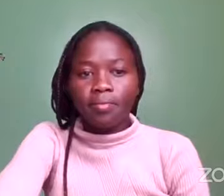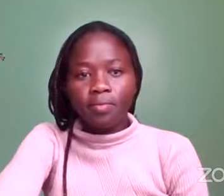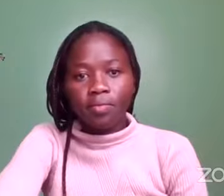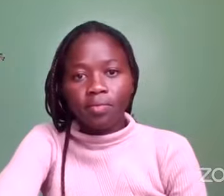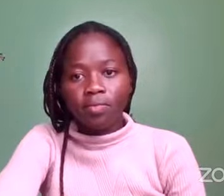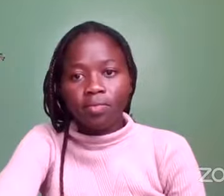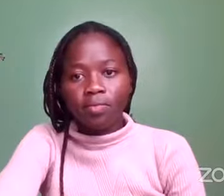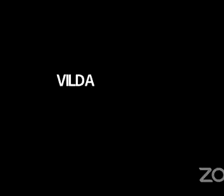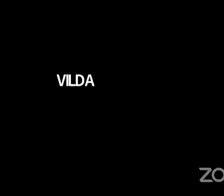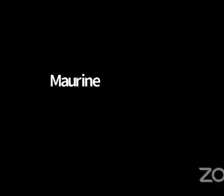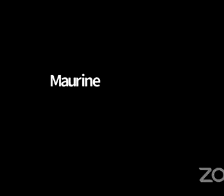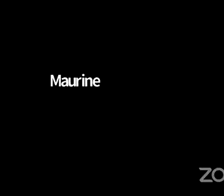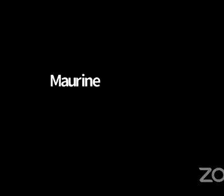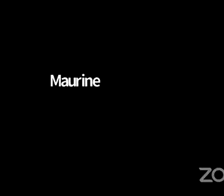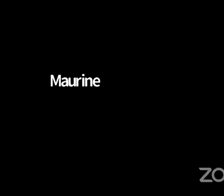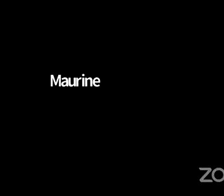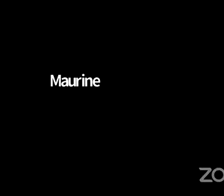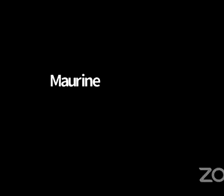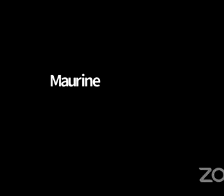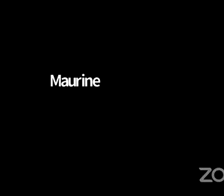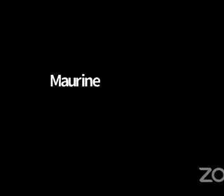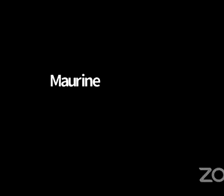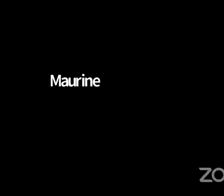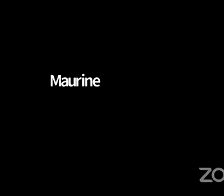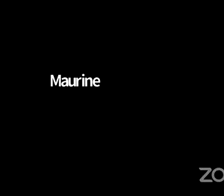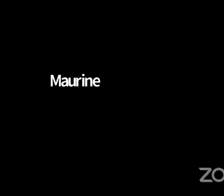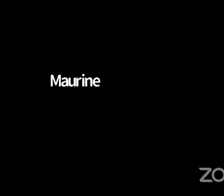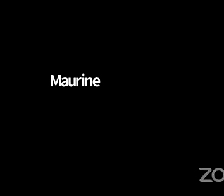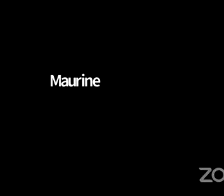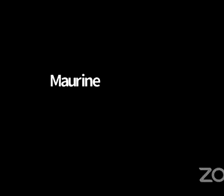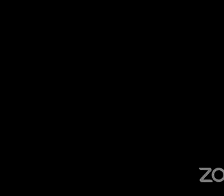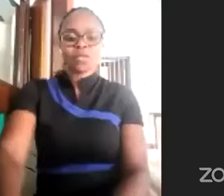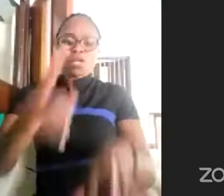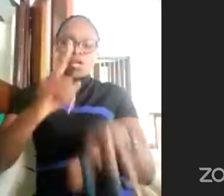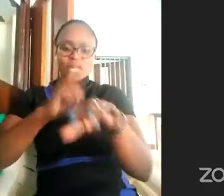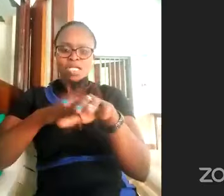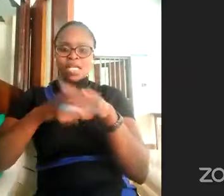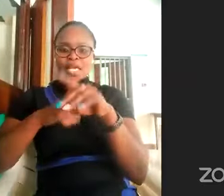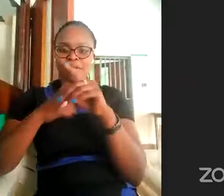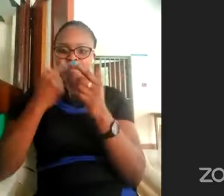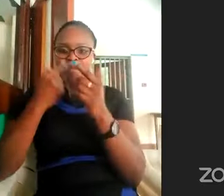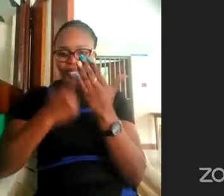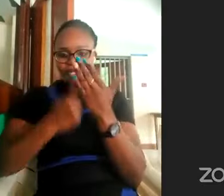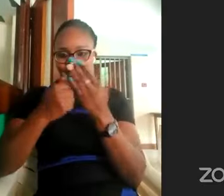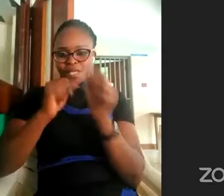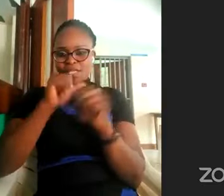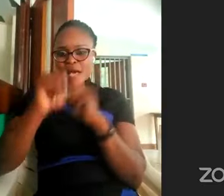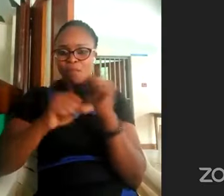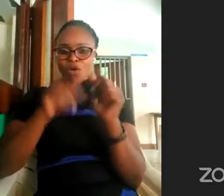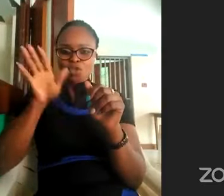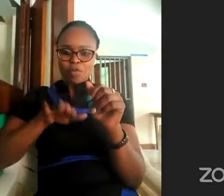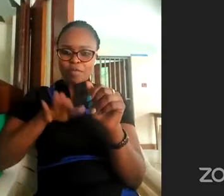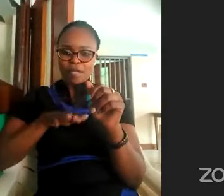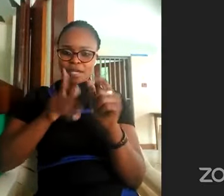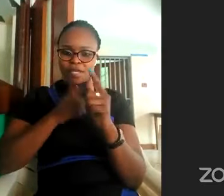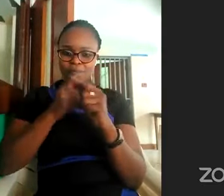women or girls with disability, that is raising a lot of alarming in our country,